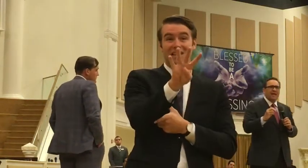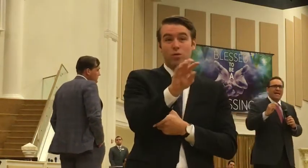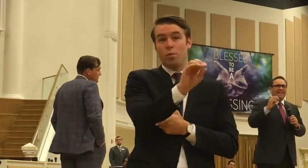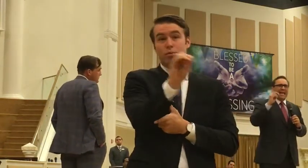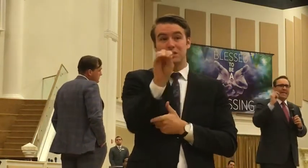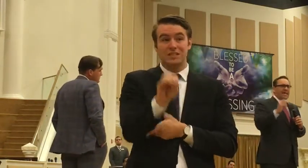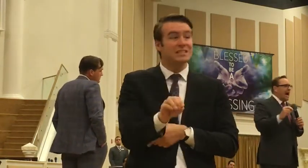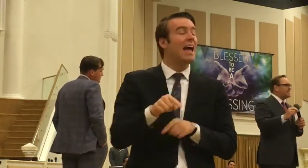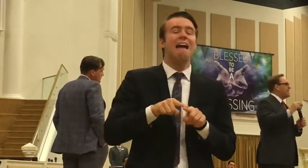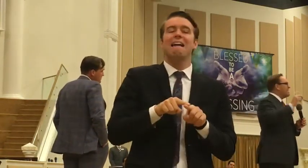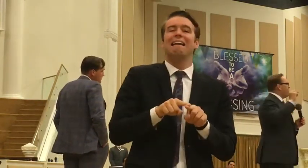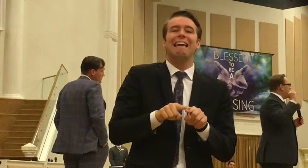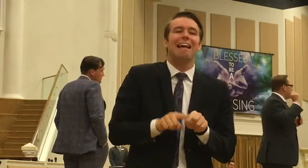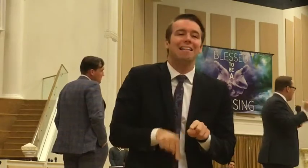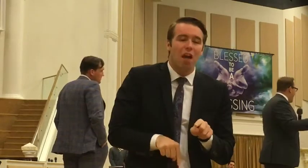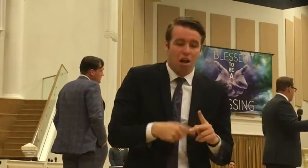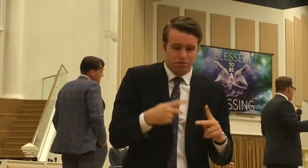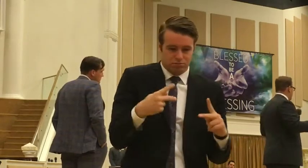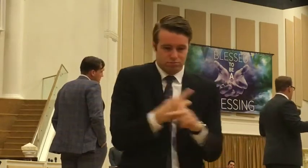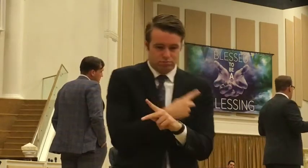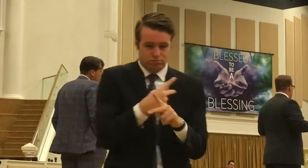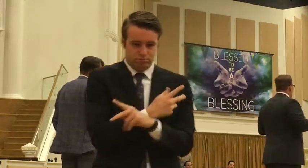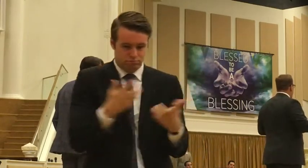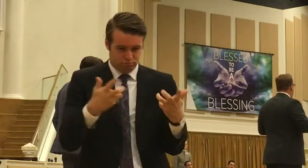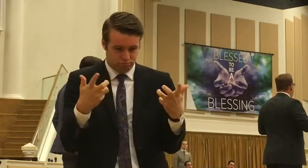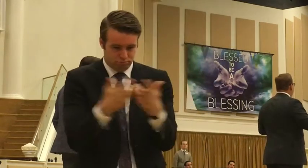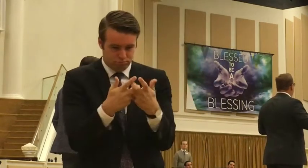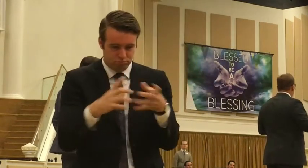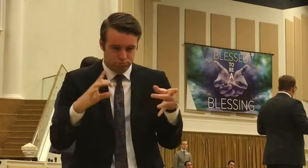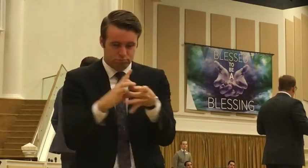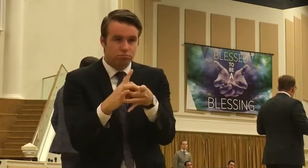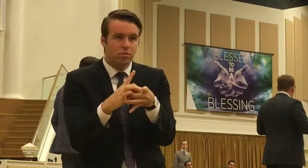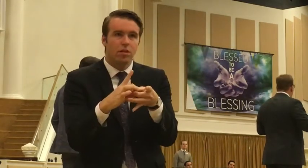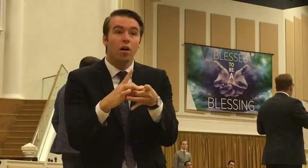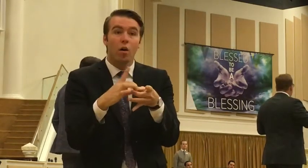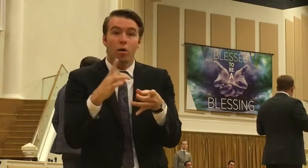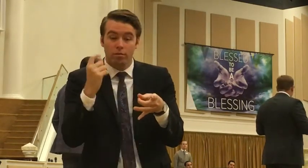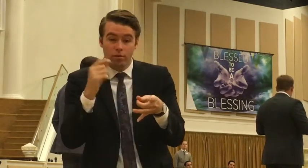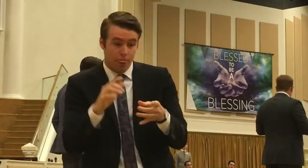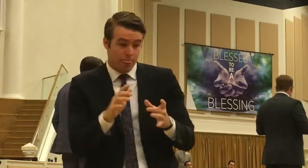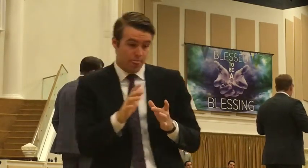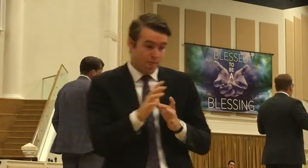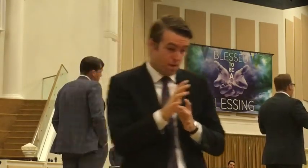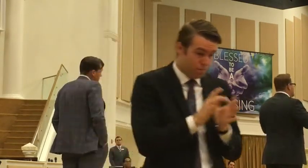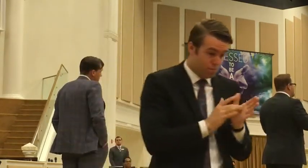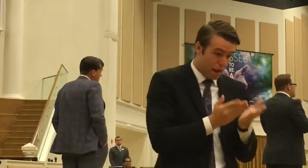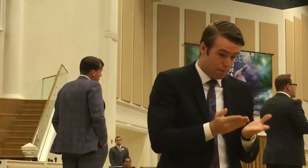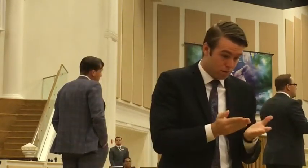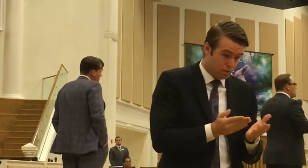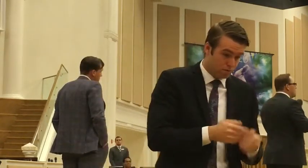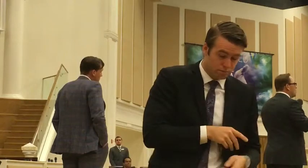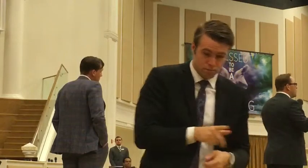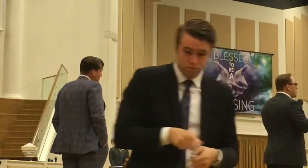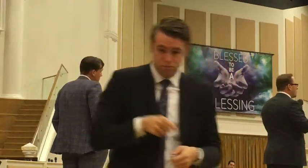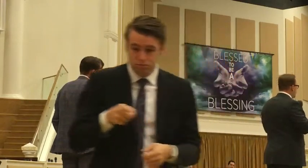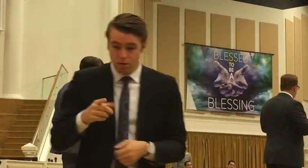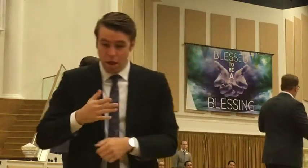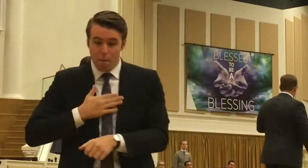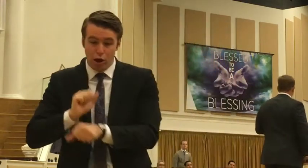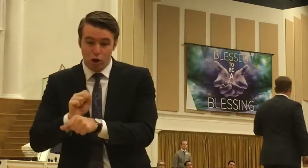84% cannot figure out what in the world the Bible has to do with